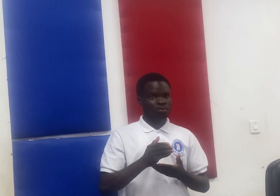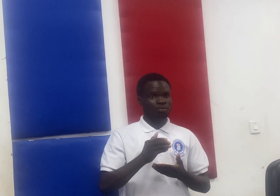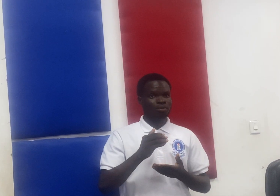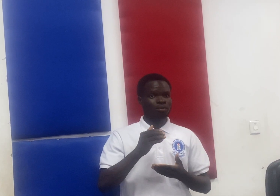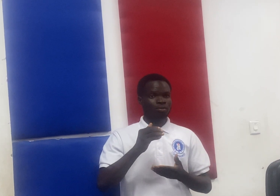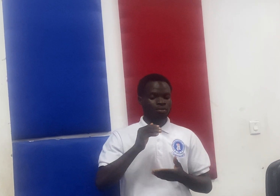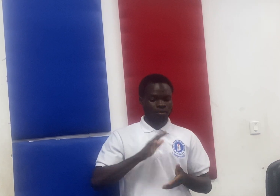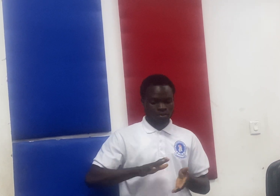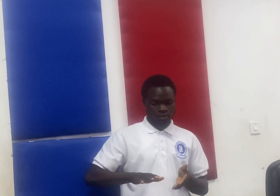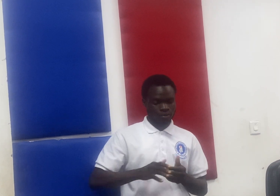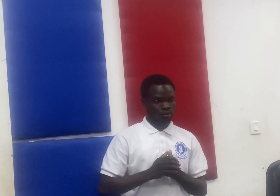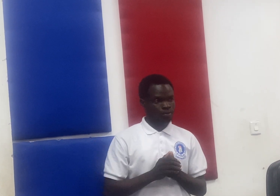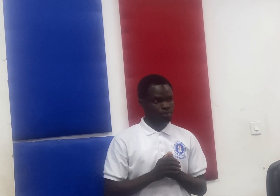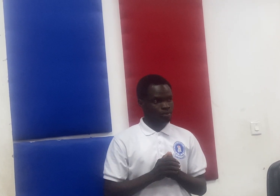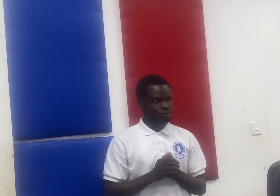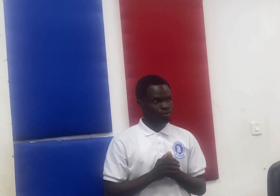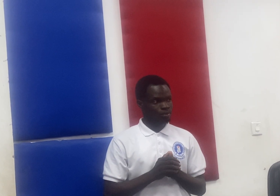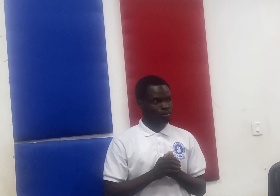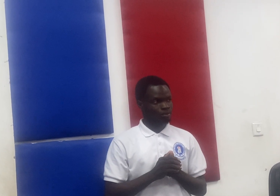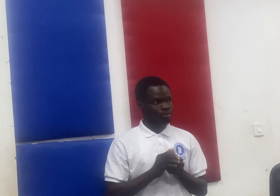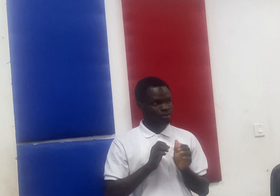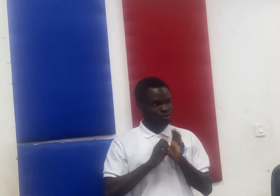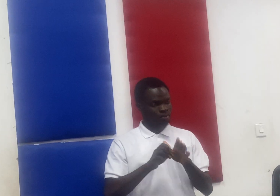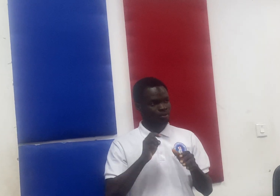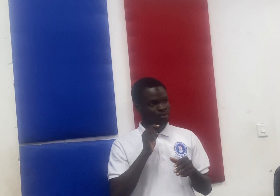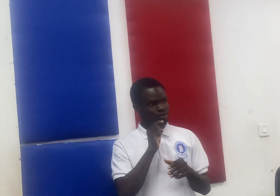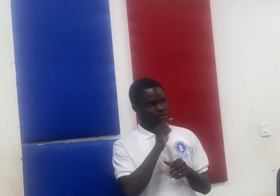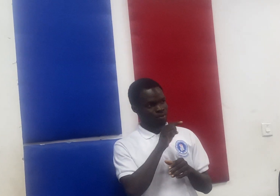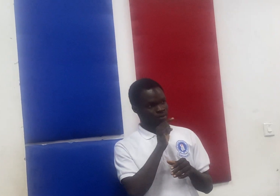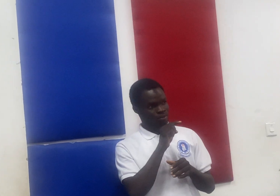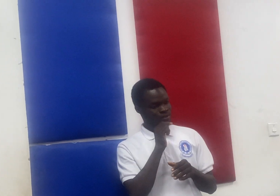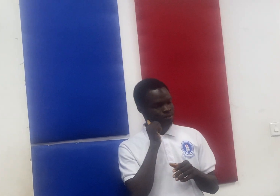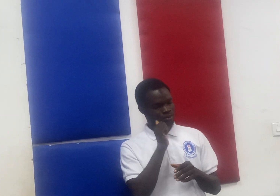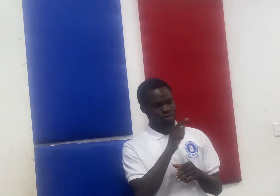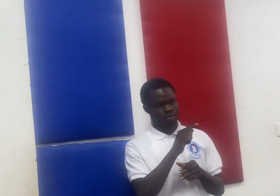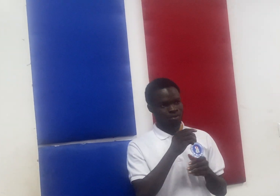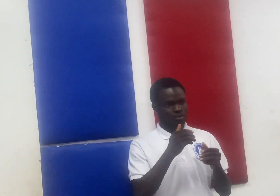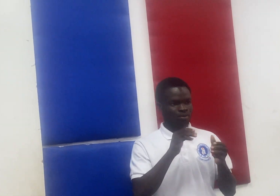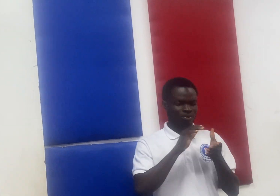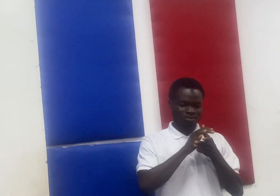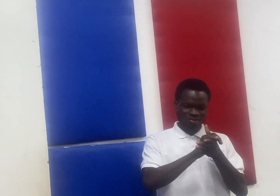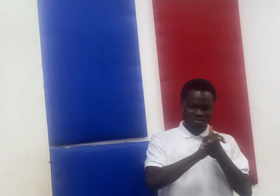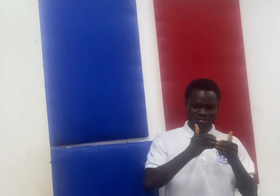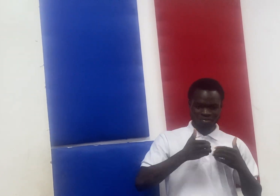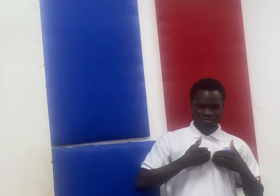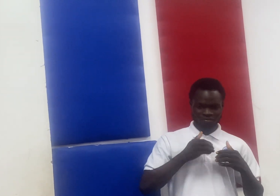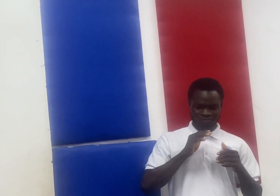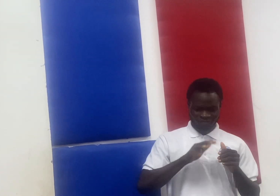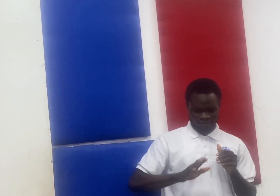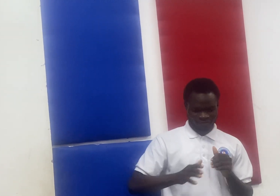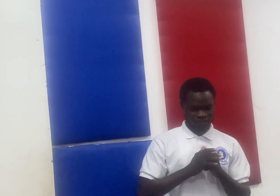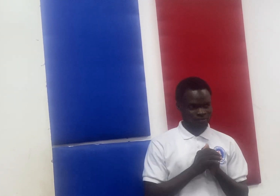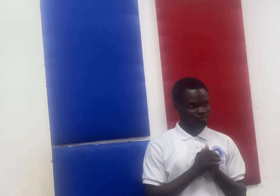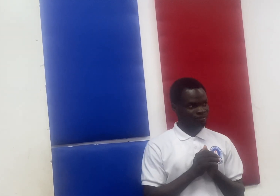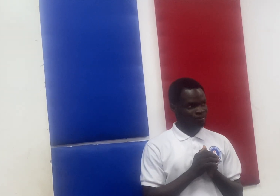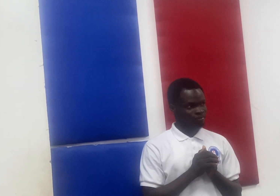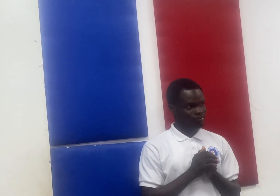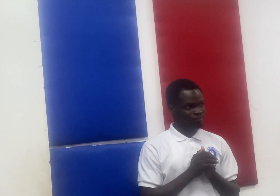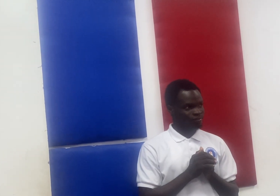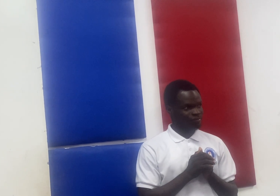am married. Yes, I'm married. I have kids. But using myself as an